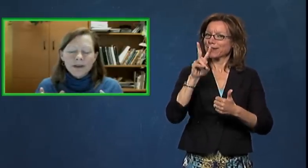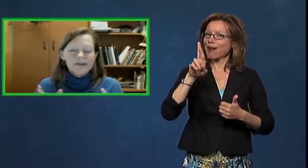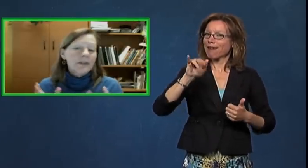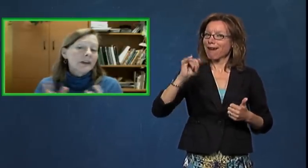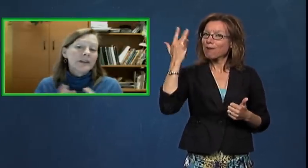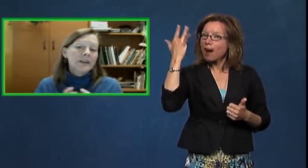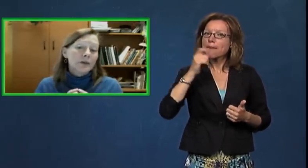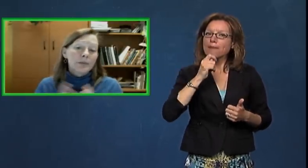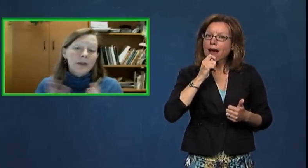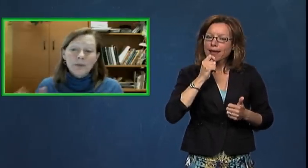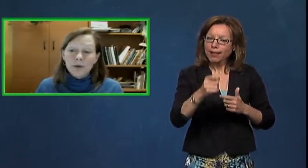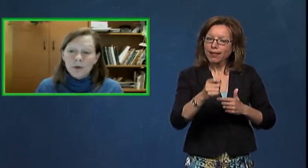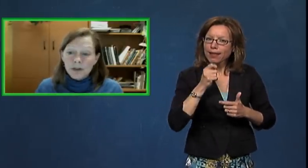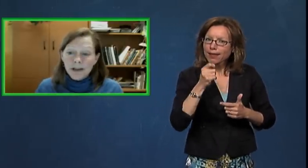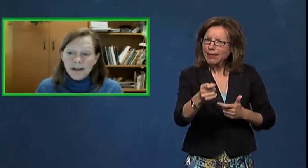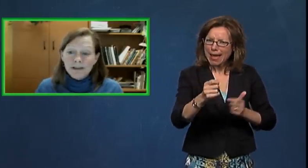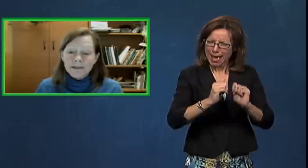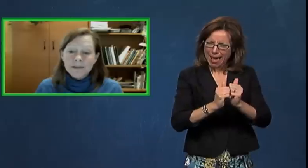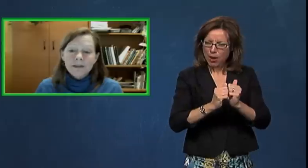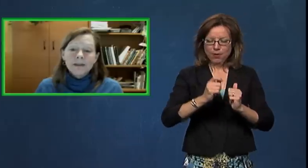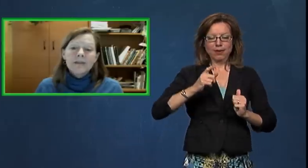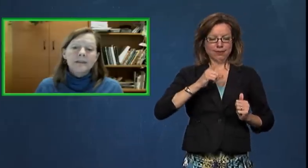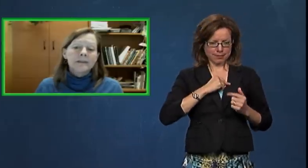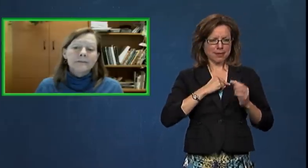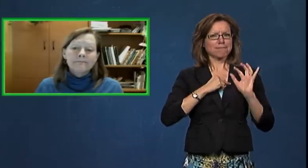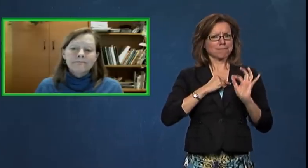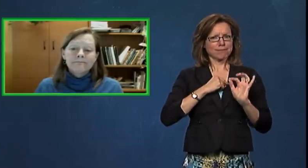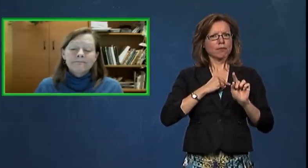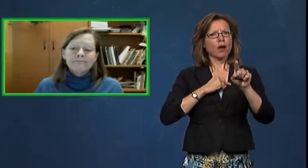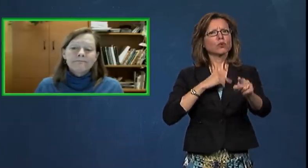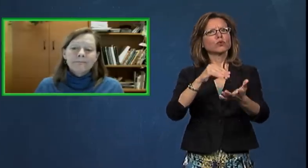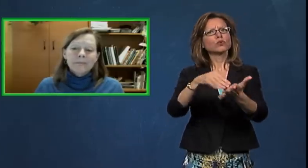microphone that can either pick up the whole class